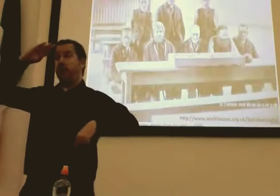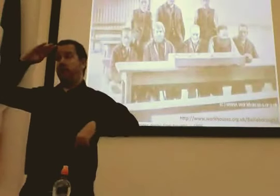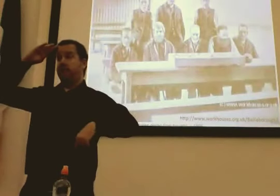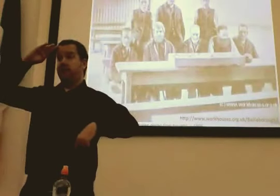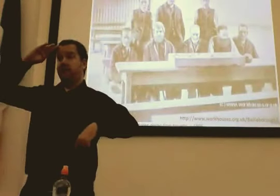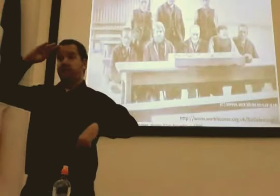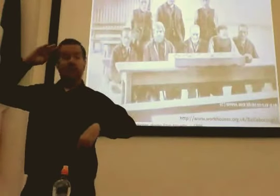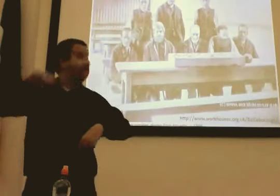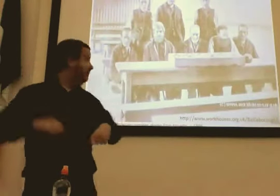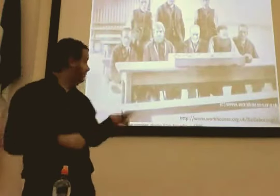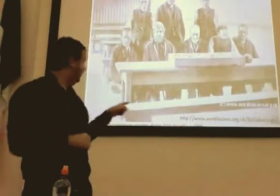And this is a picture from Ireland.